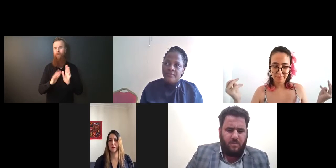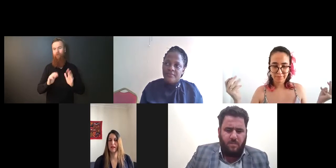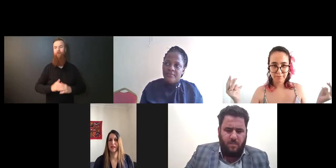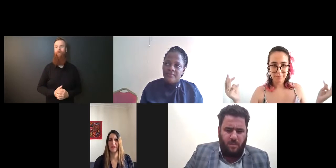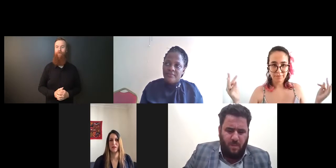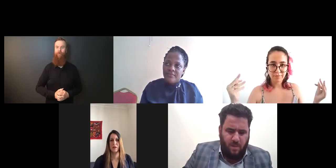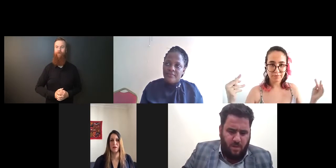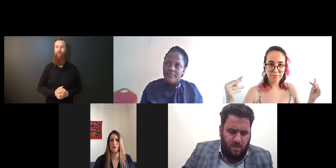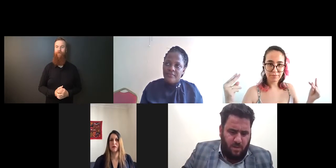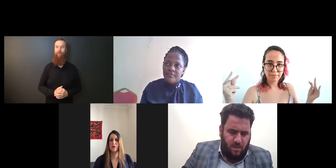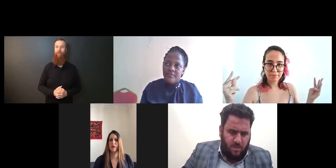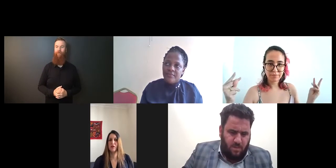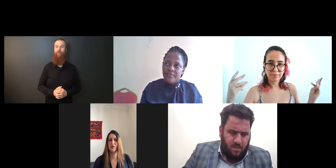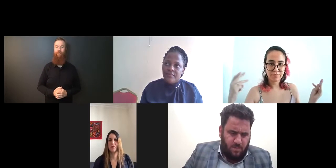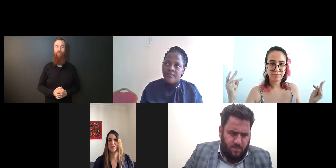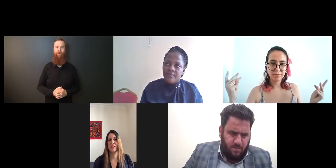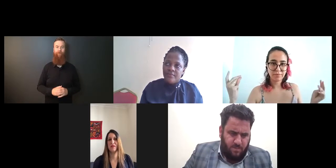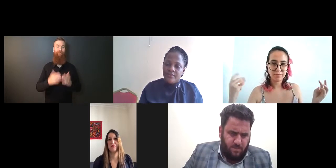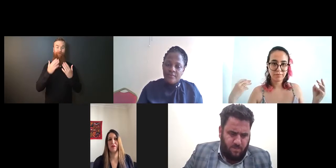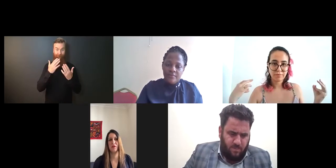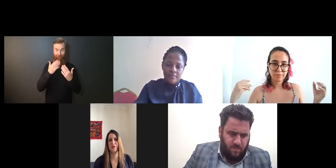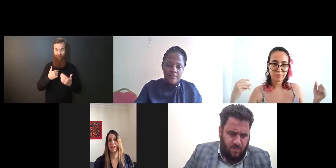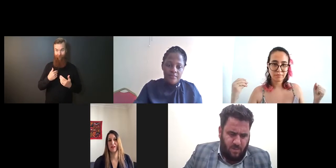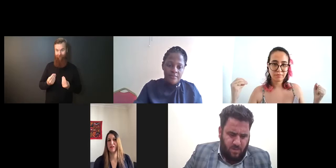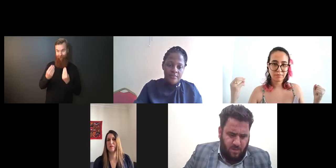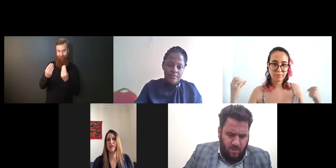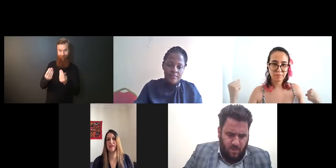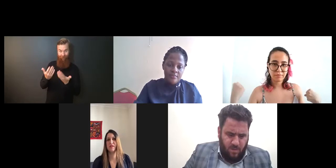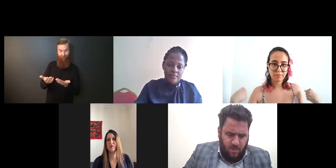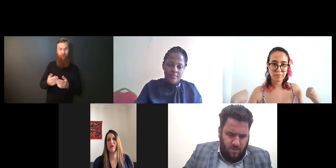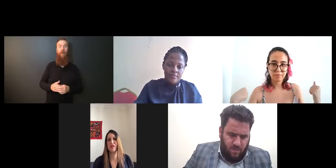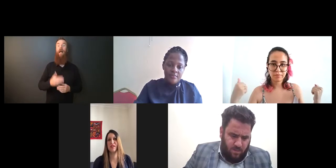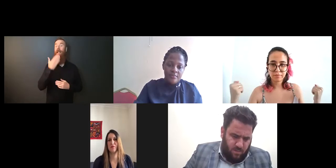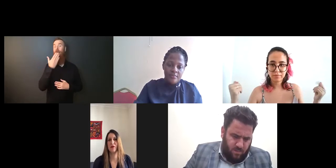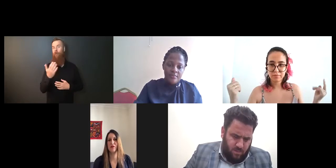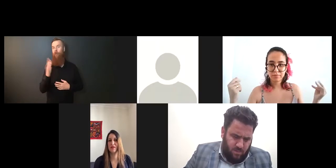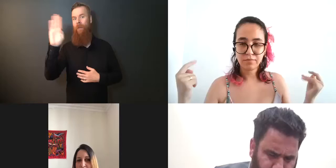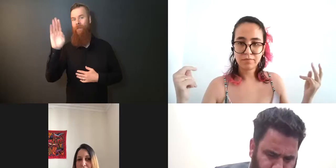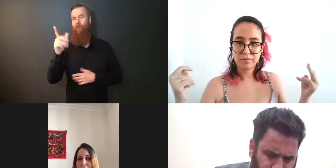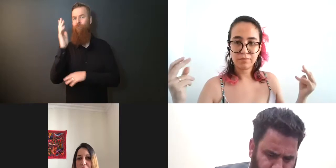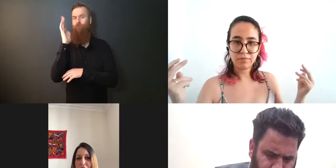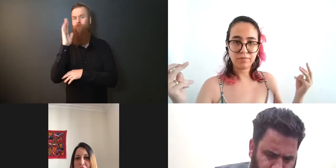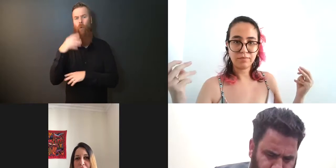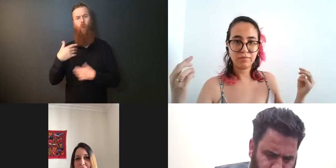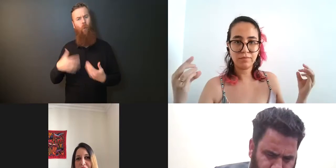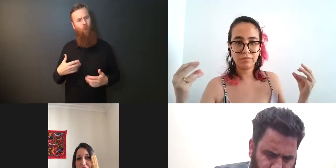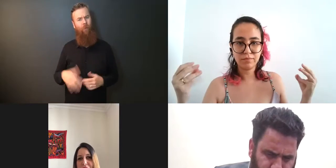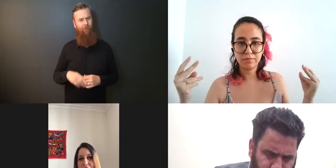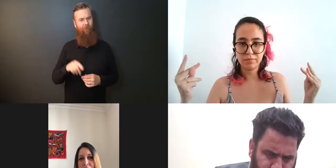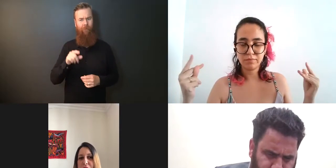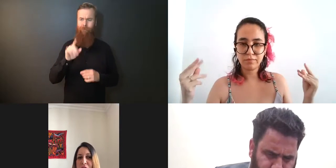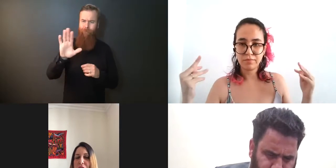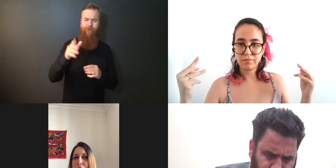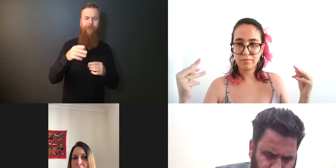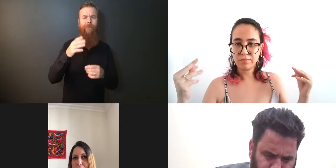hand over back to you. Thank you so much, Betty, for your inspiring experience, both as a learner and